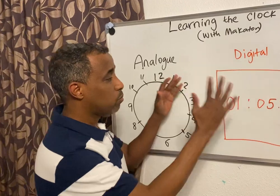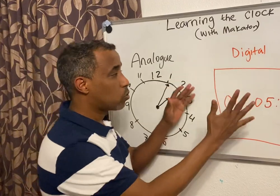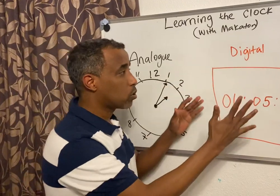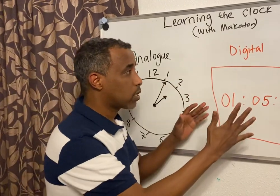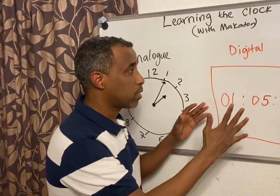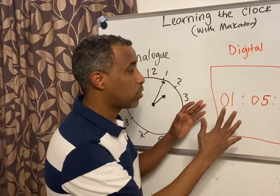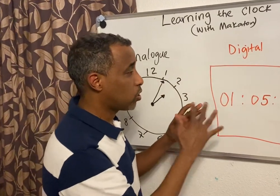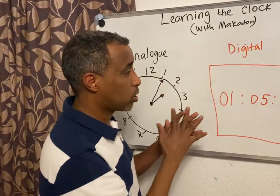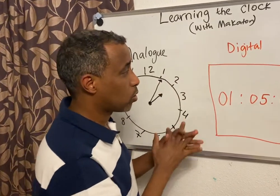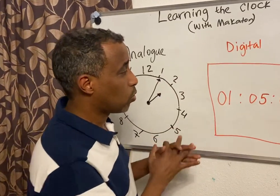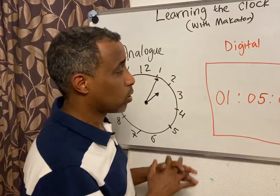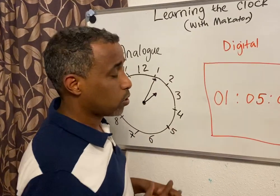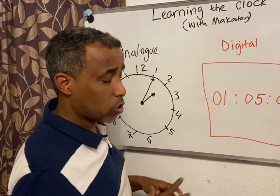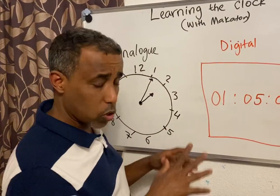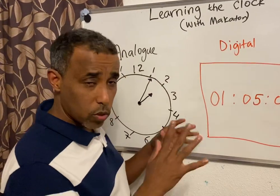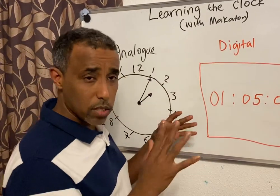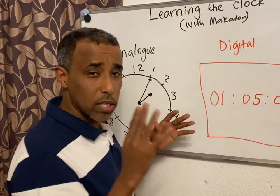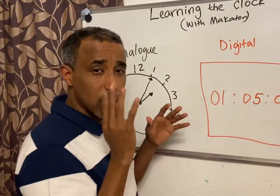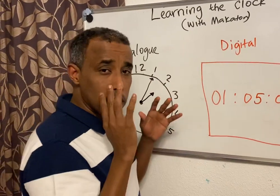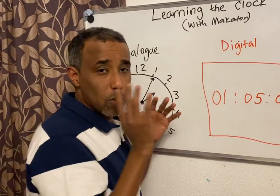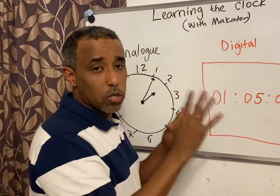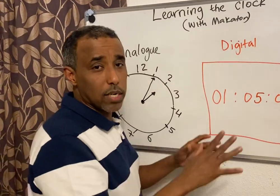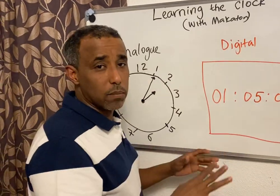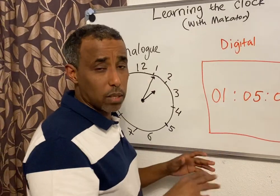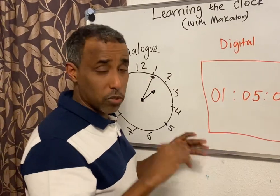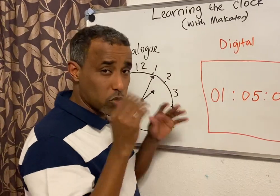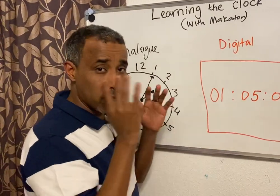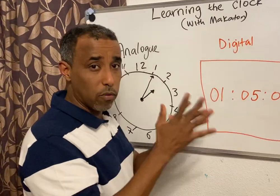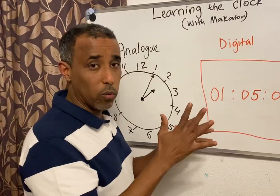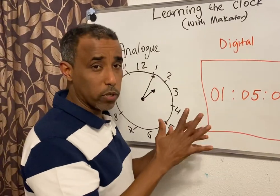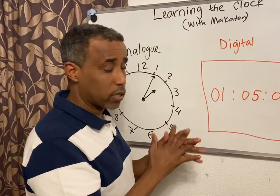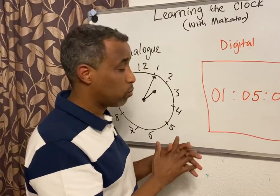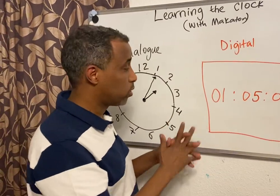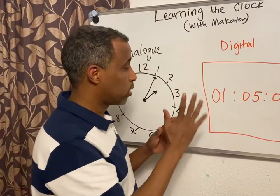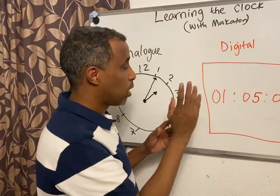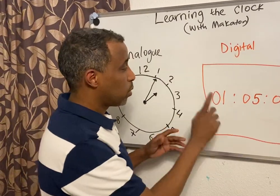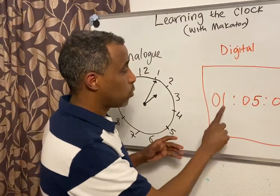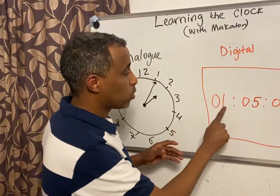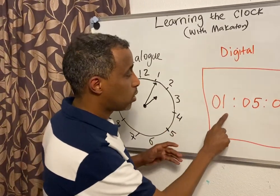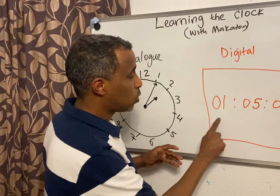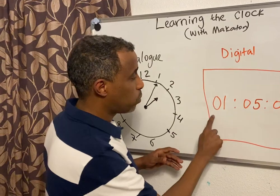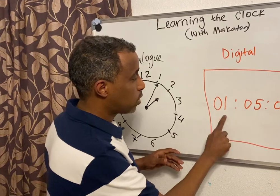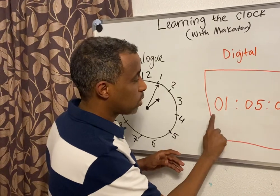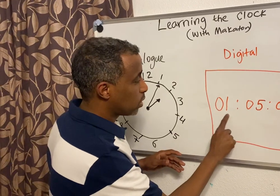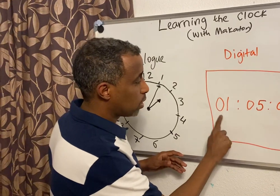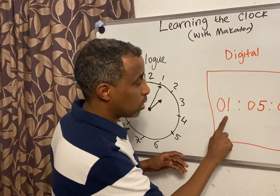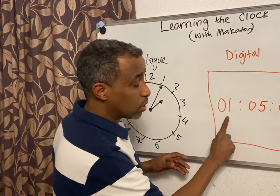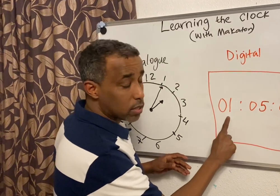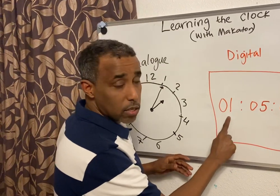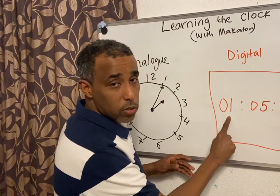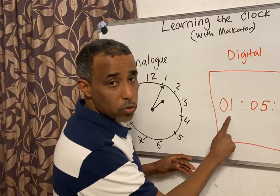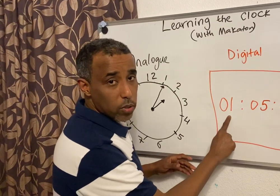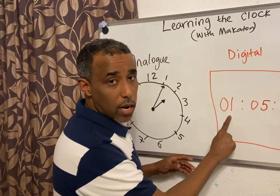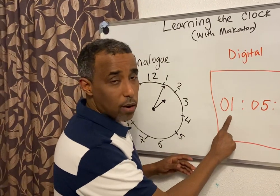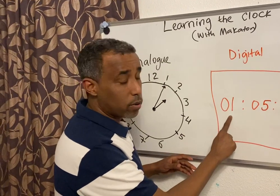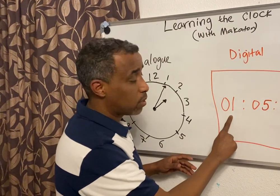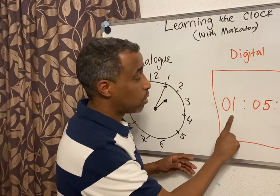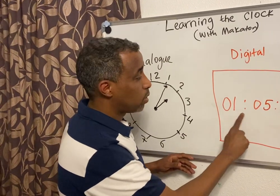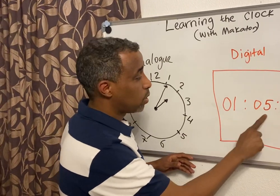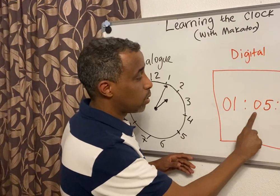to the digital clock. It looks like sometimes it's straightforward, which is because this bit, it tells you the hour,